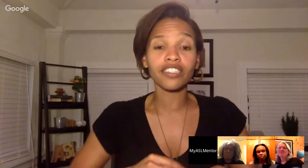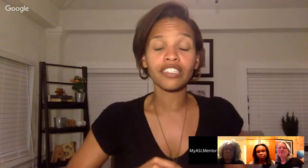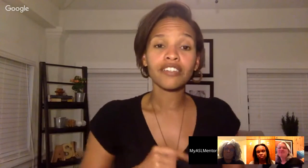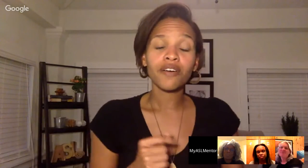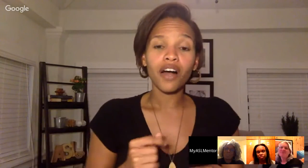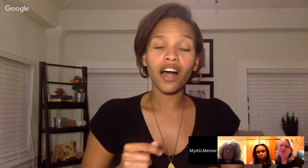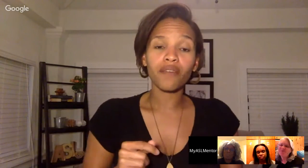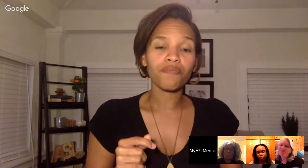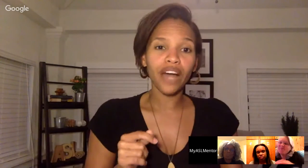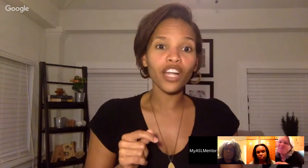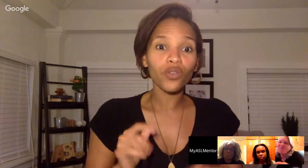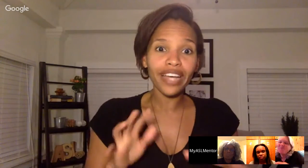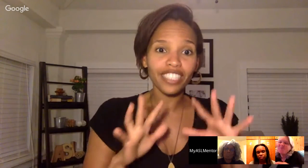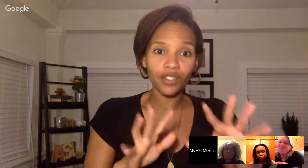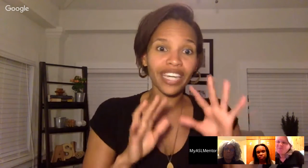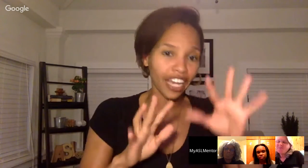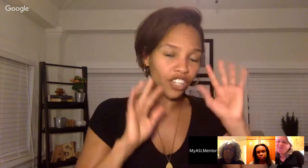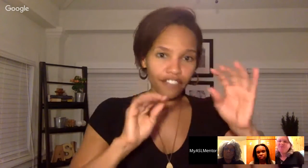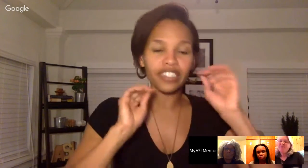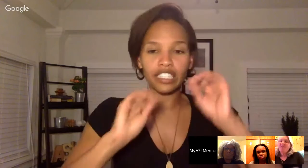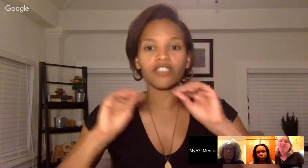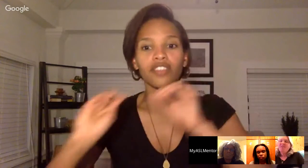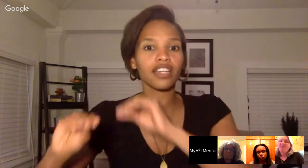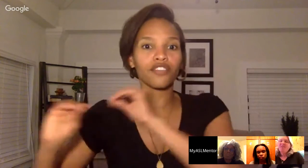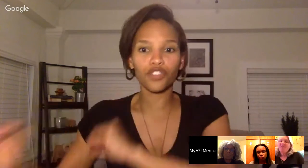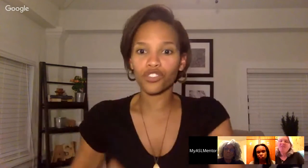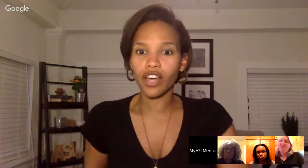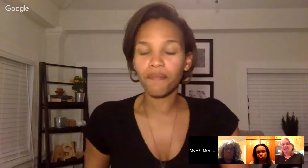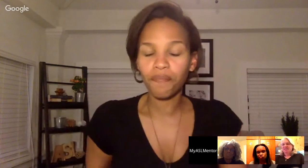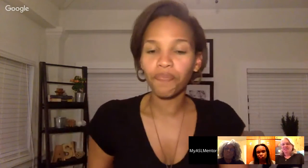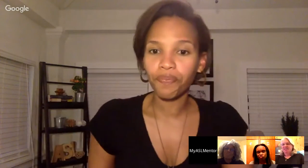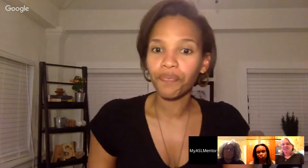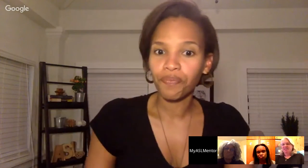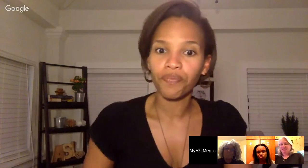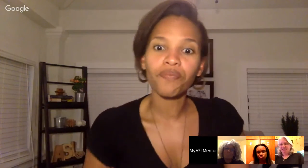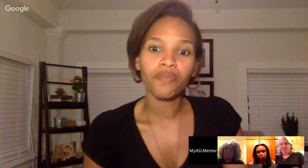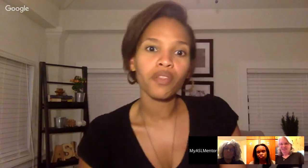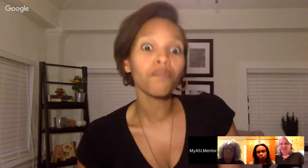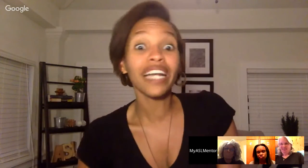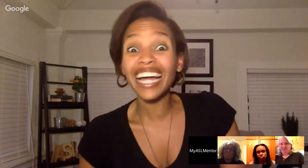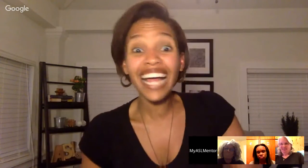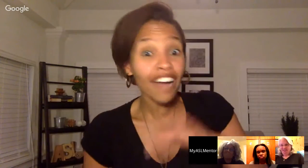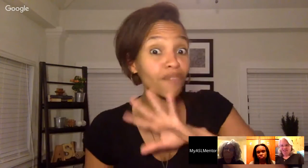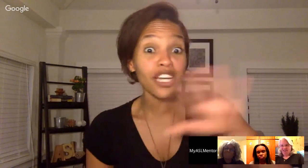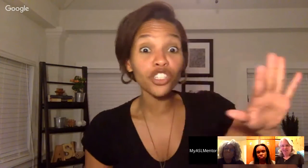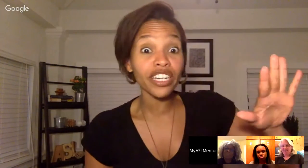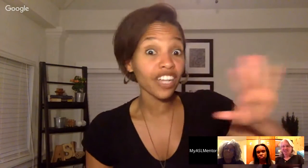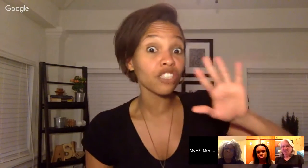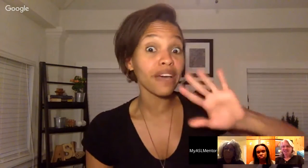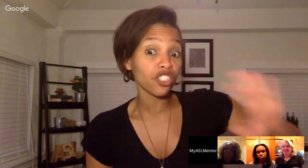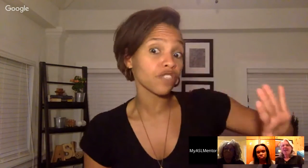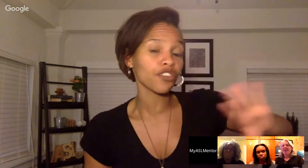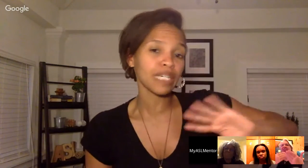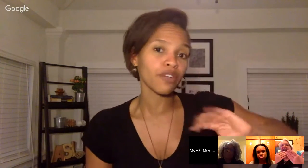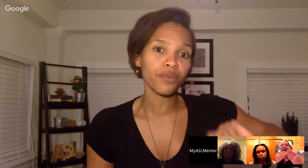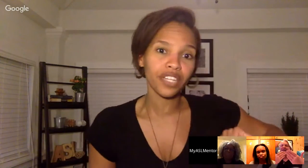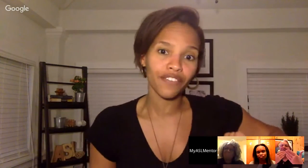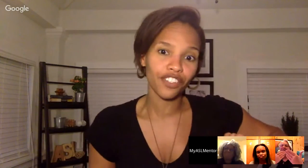to, I don't necessarily catch every single thing the first time. But I have to make sure I catch the message the first time or I wouldn't give it